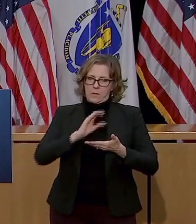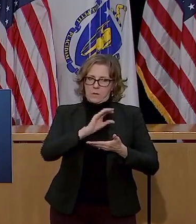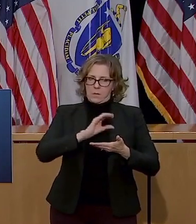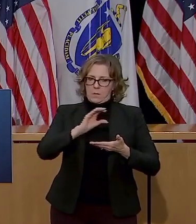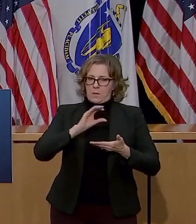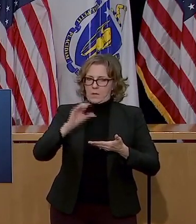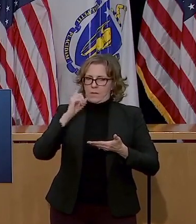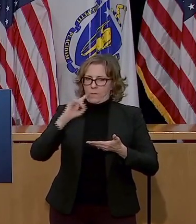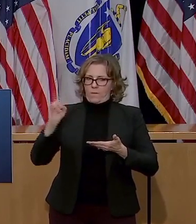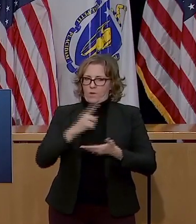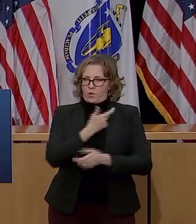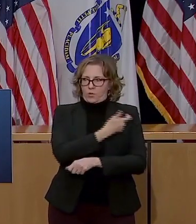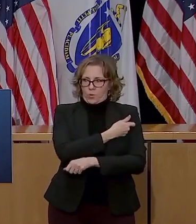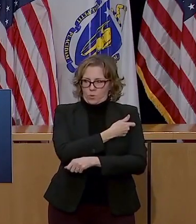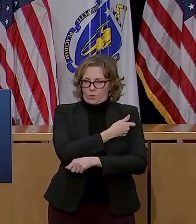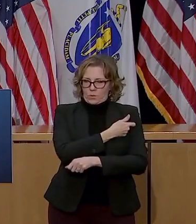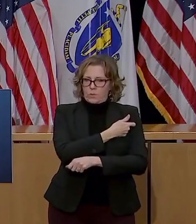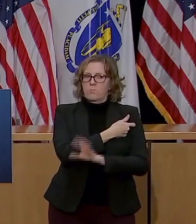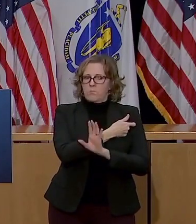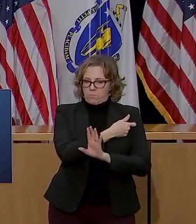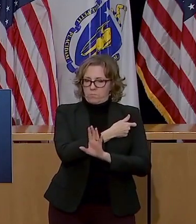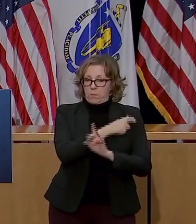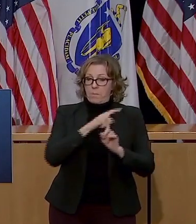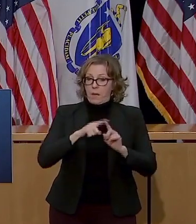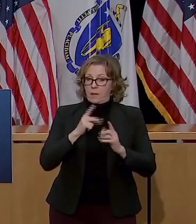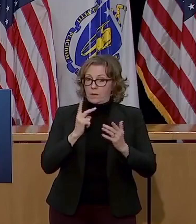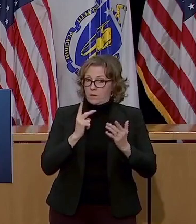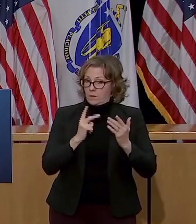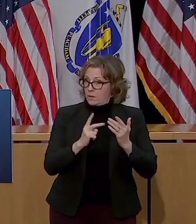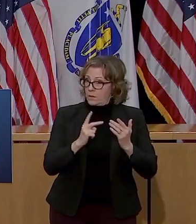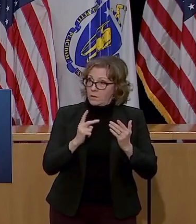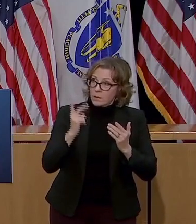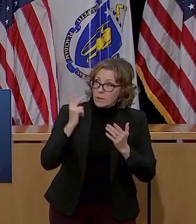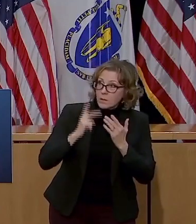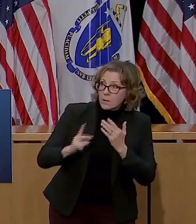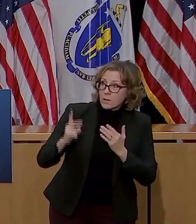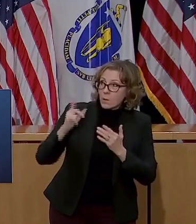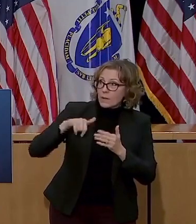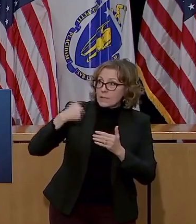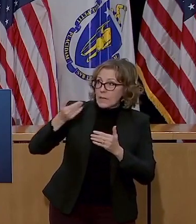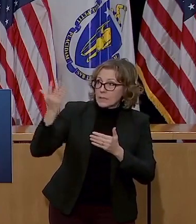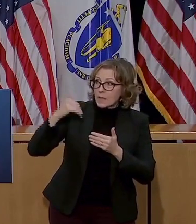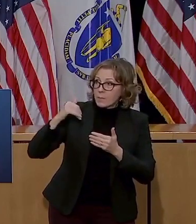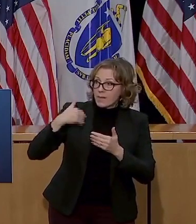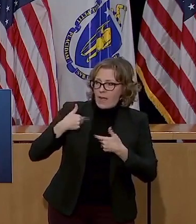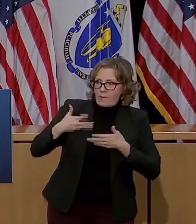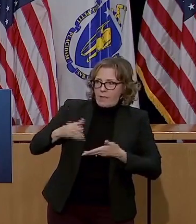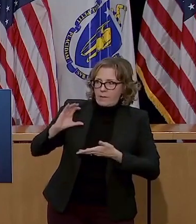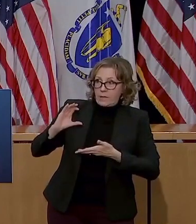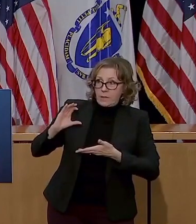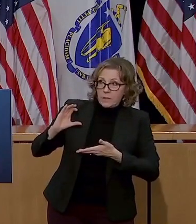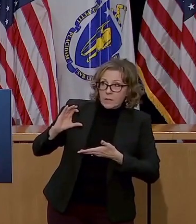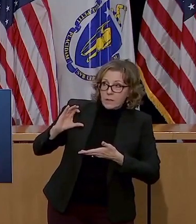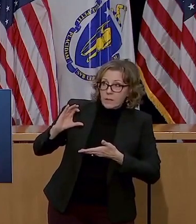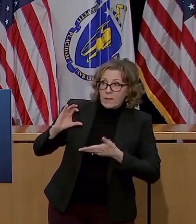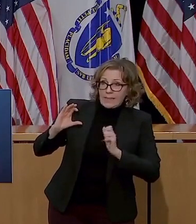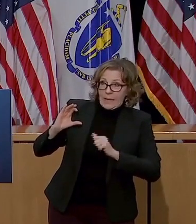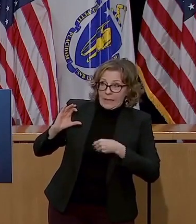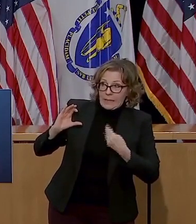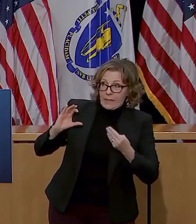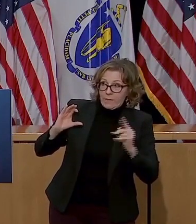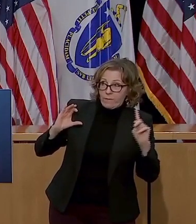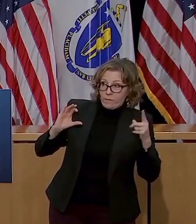you can't literally say, as you look down the road, especially when you have the new head of the CDC saying, not exactly